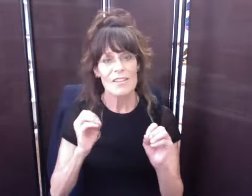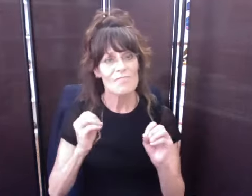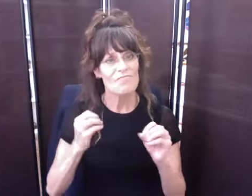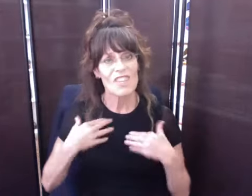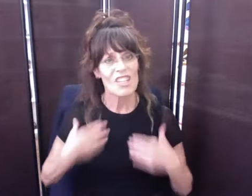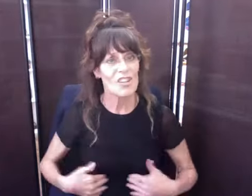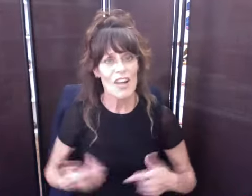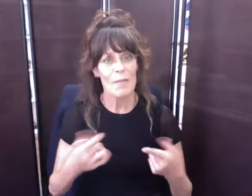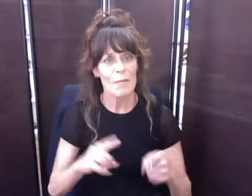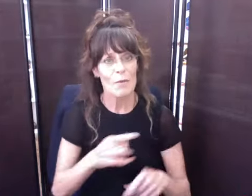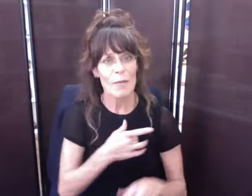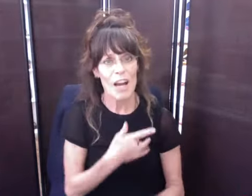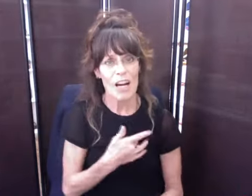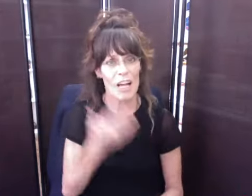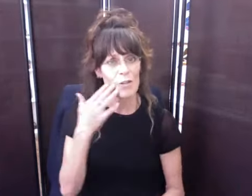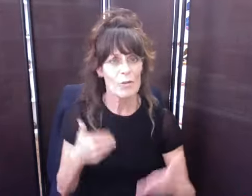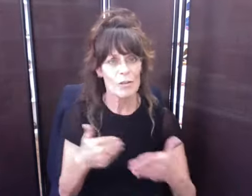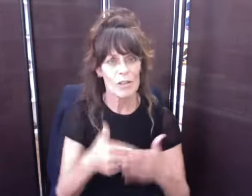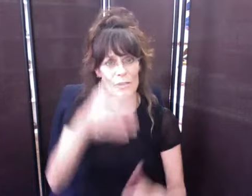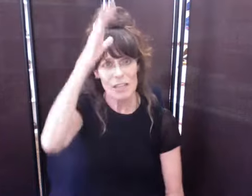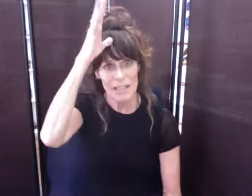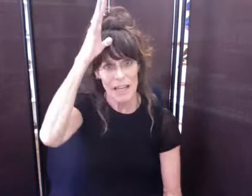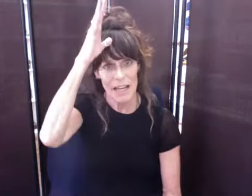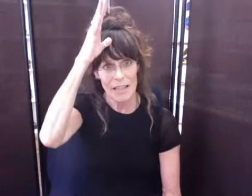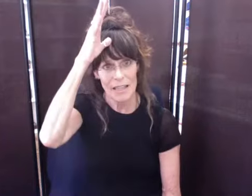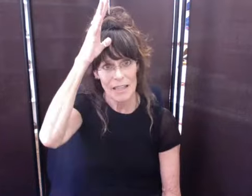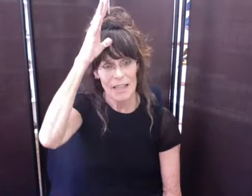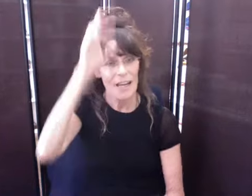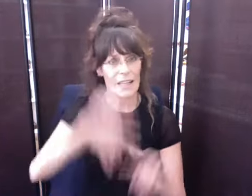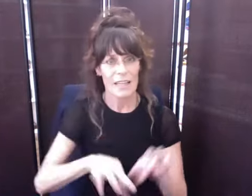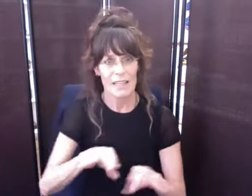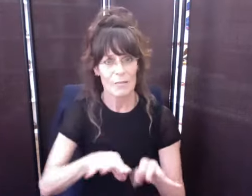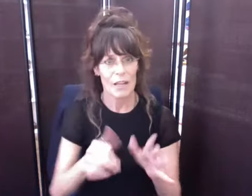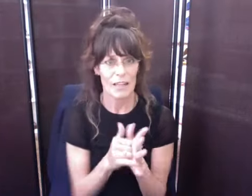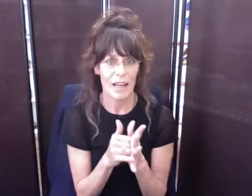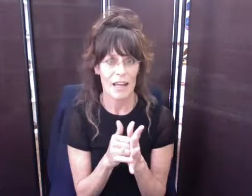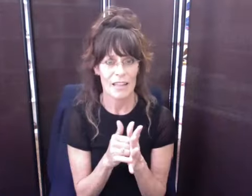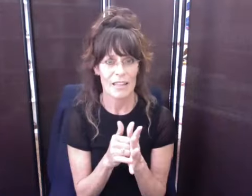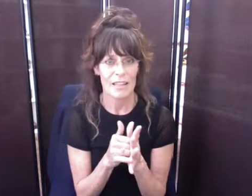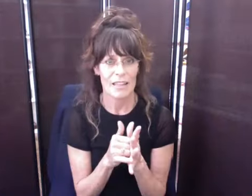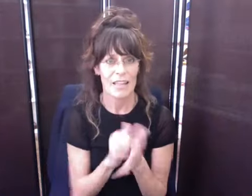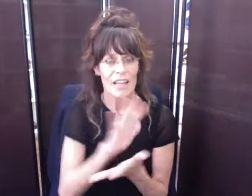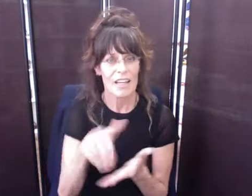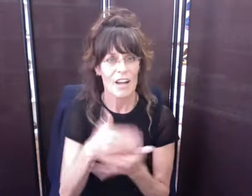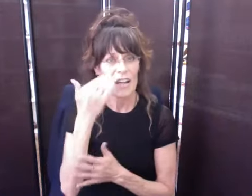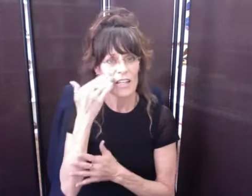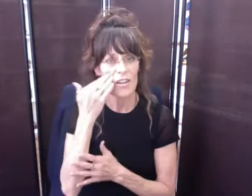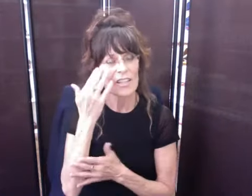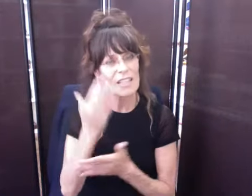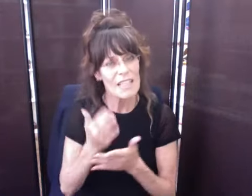knew I was closer to my dad than I ever was before, and I can't even explain that to you. And all I know is that in some way, I felt like he was going to try